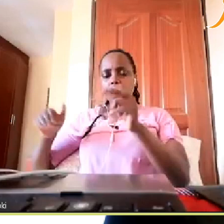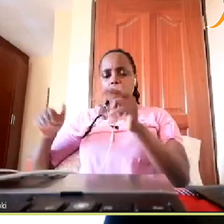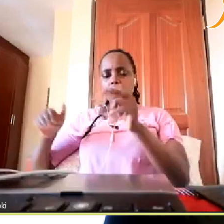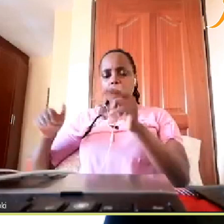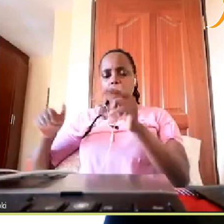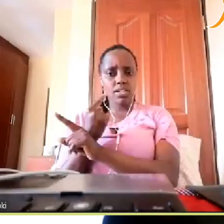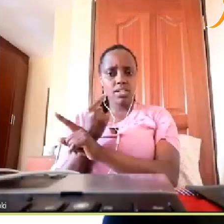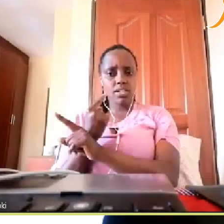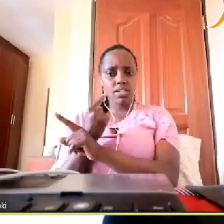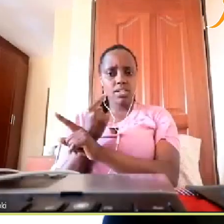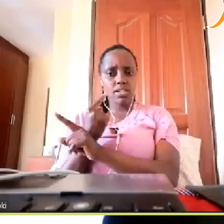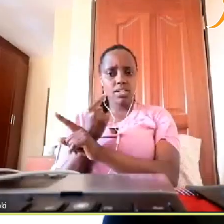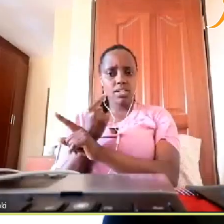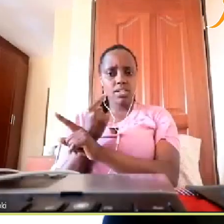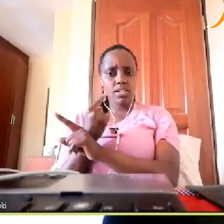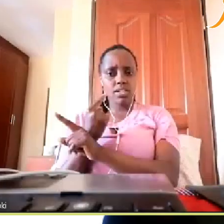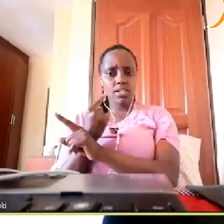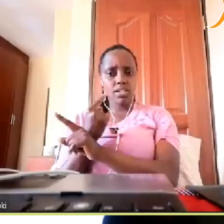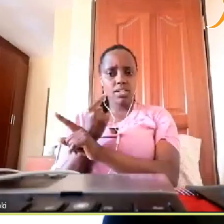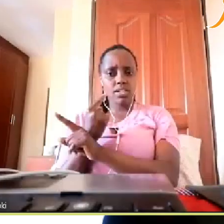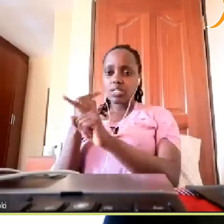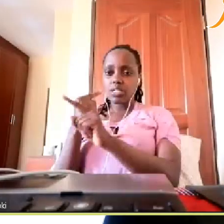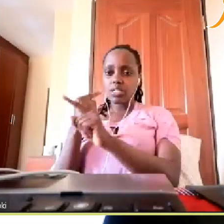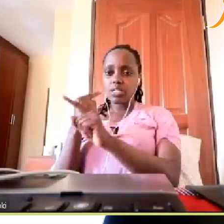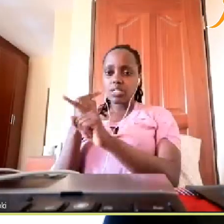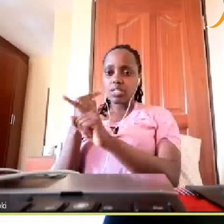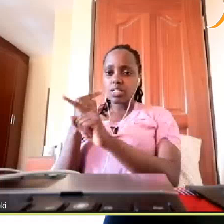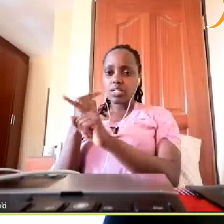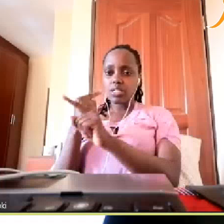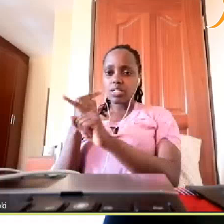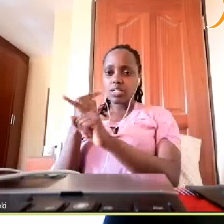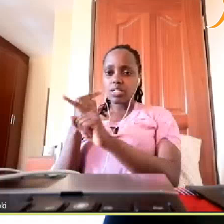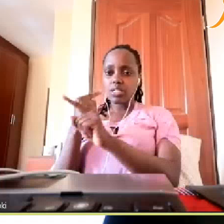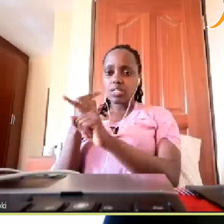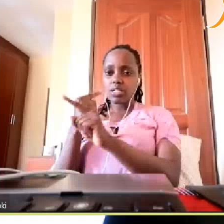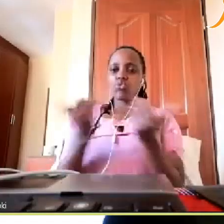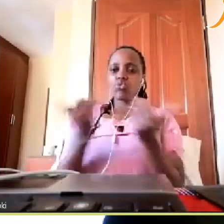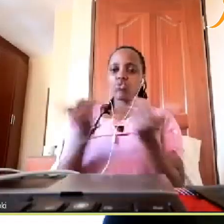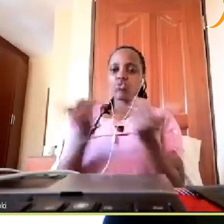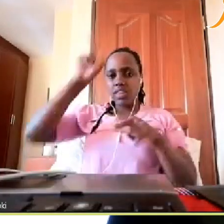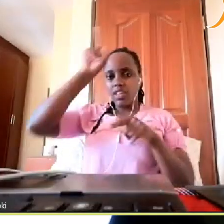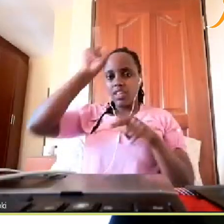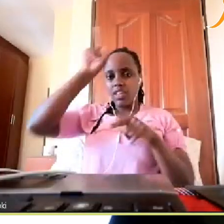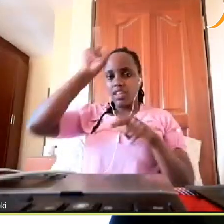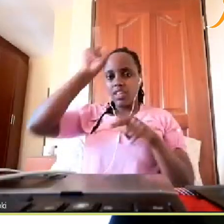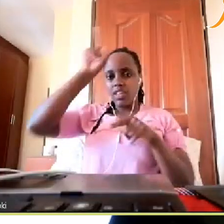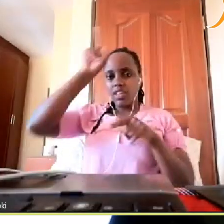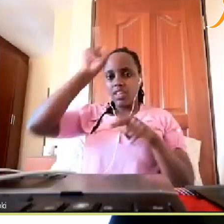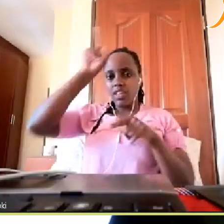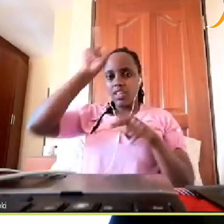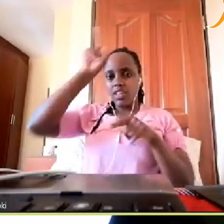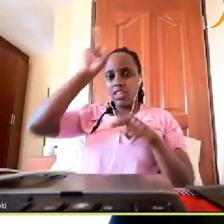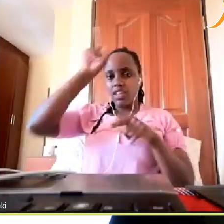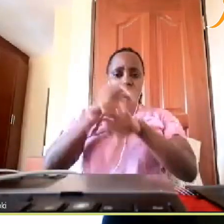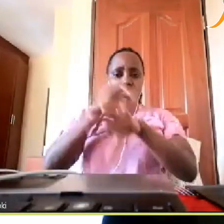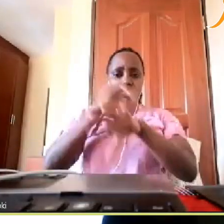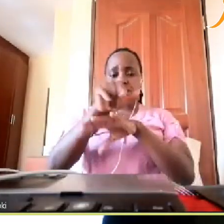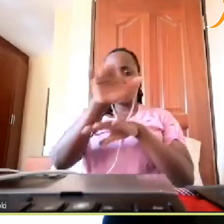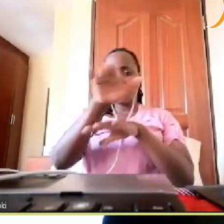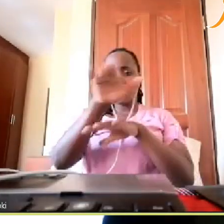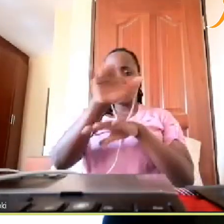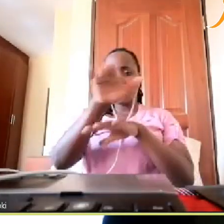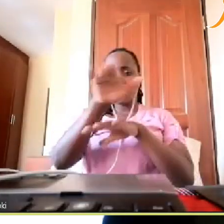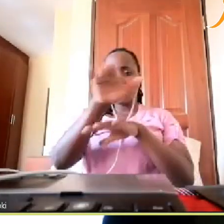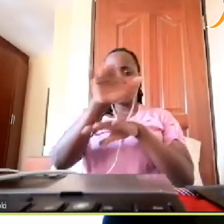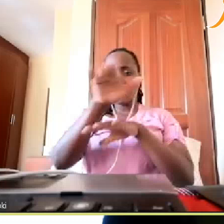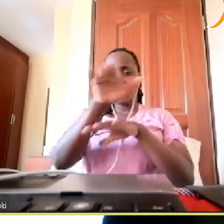different groups of children, the differently abled children, children in rural areas, children in hard-to-reach areas,